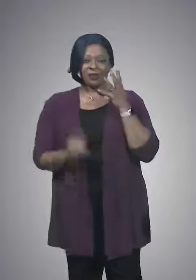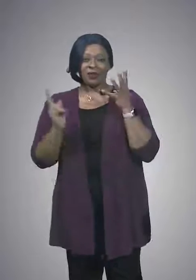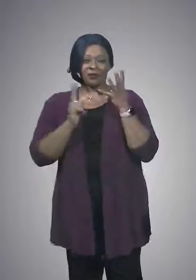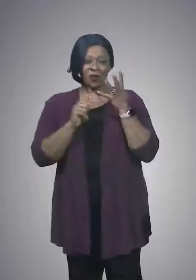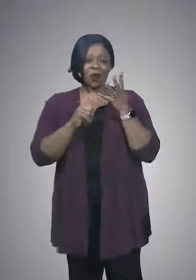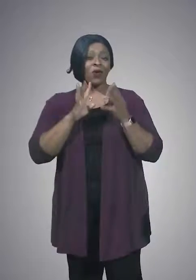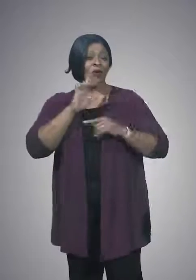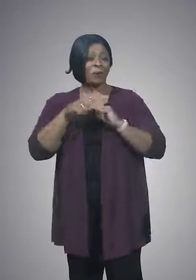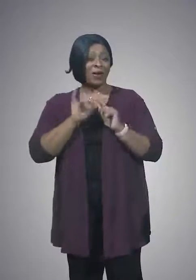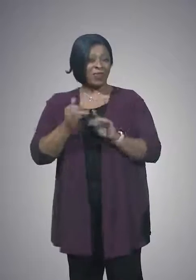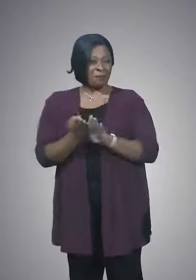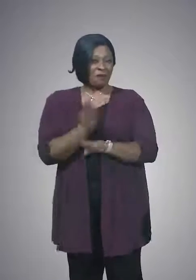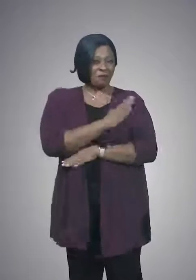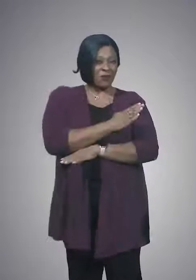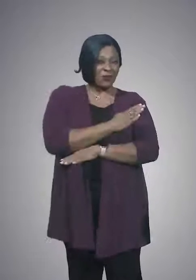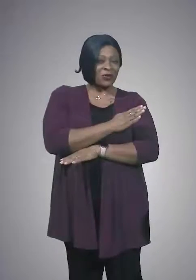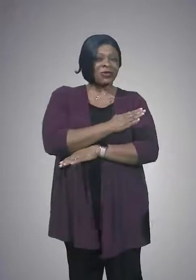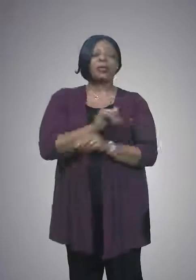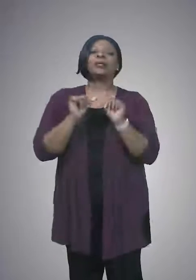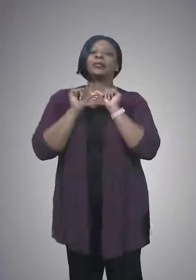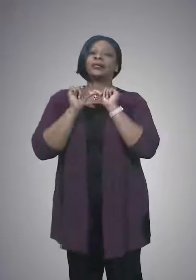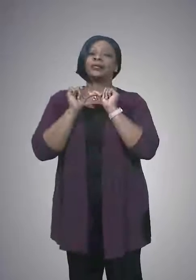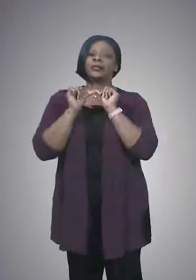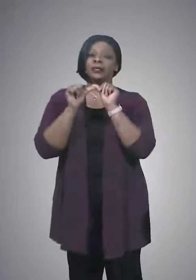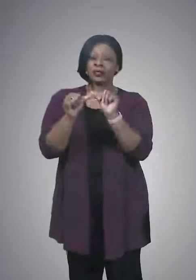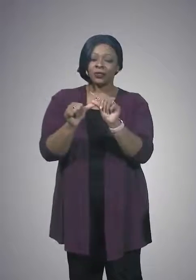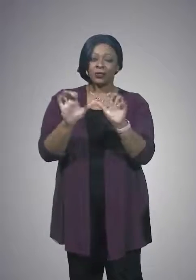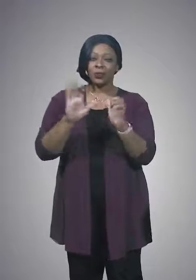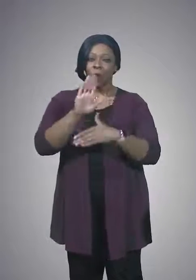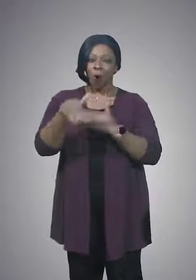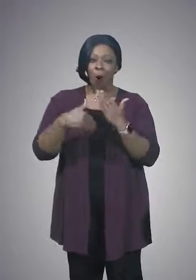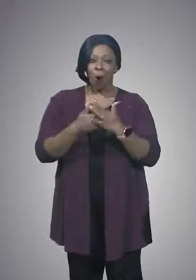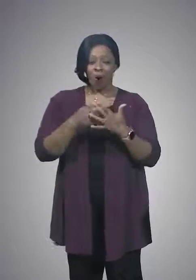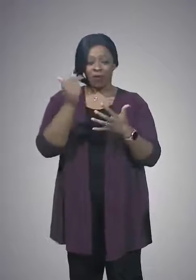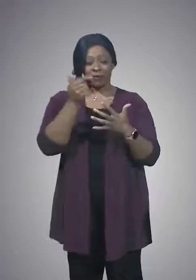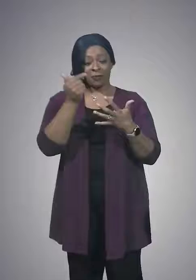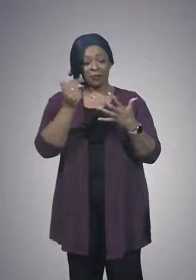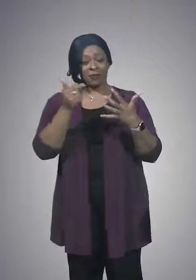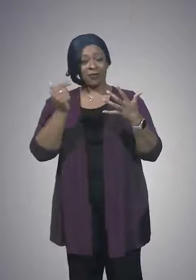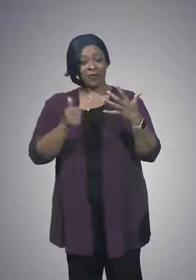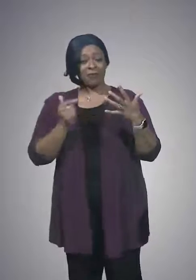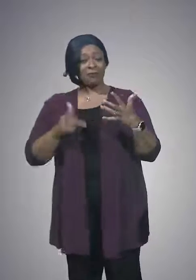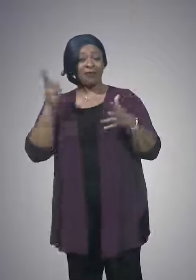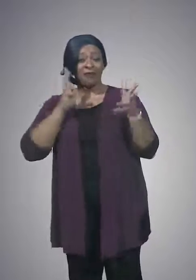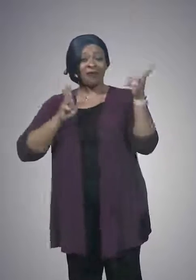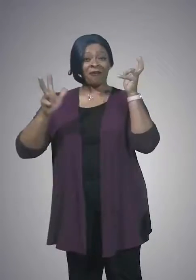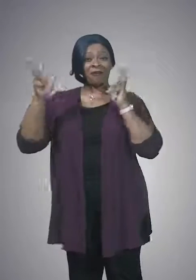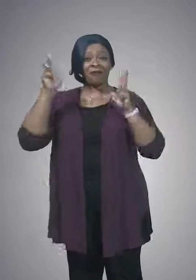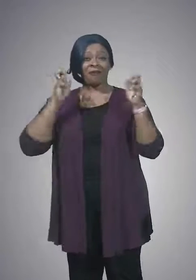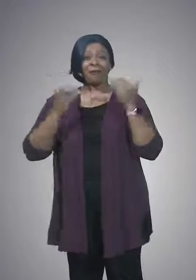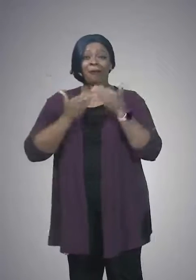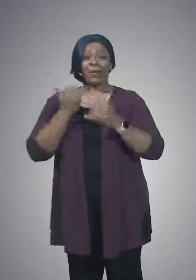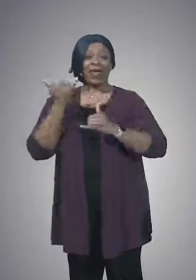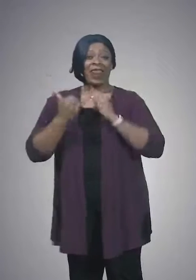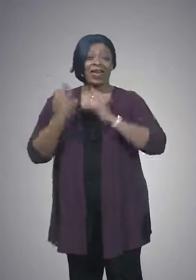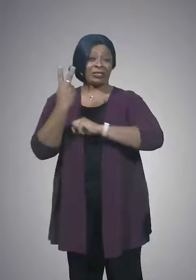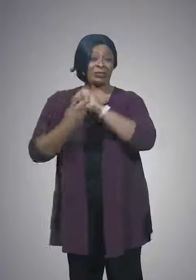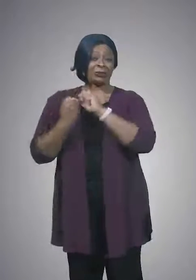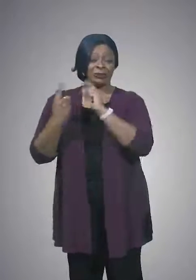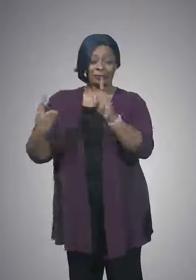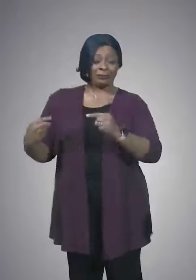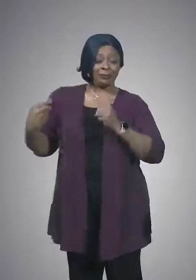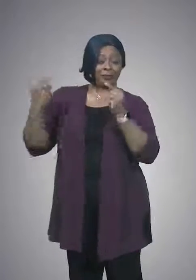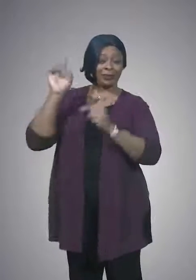I talked about this earlier, continue to do all of the things that you've been hearing about for almost the last 2